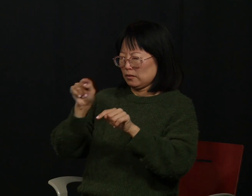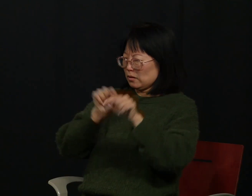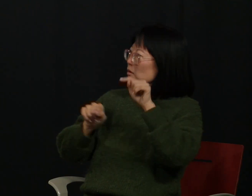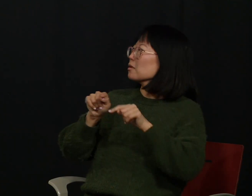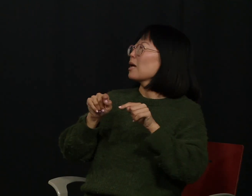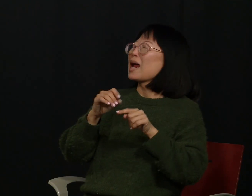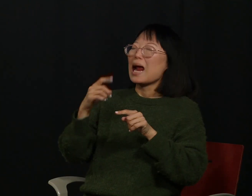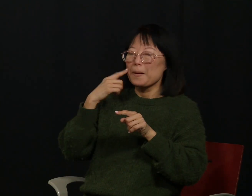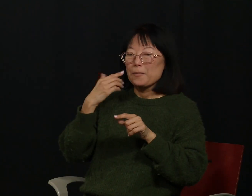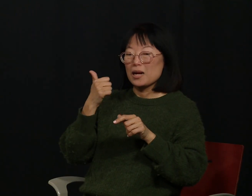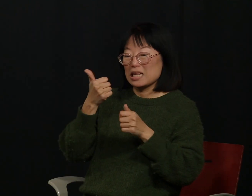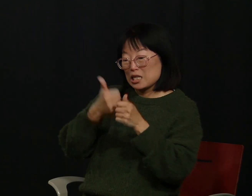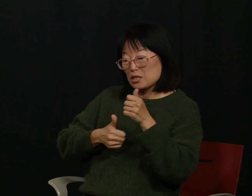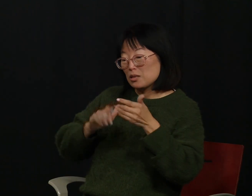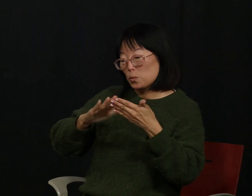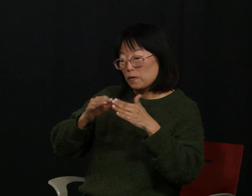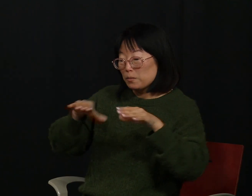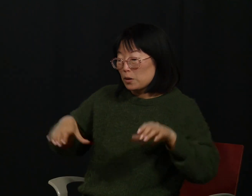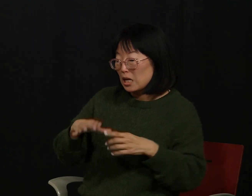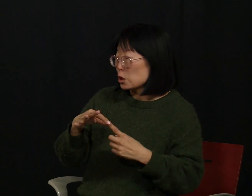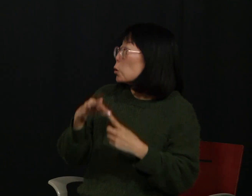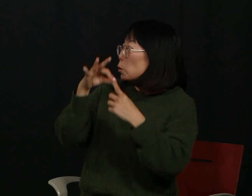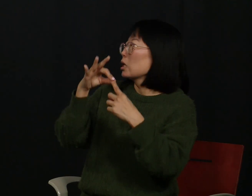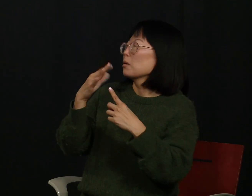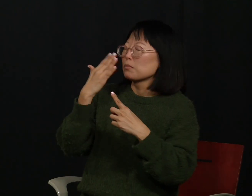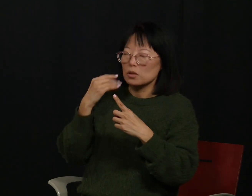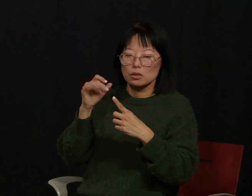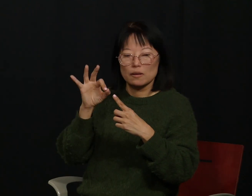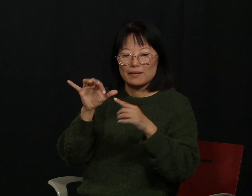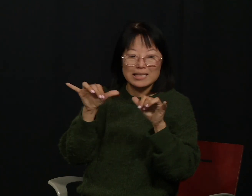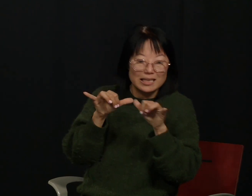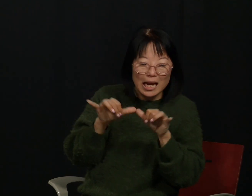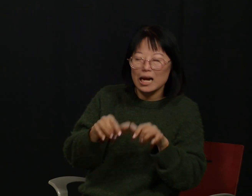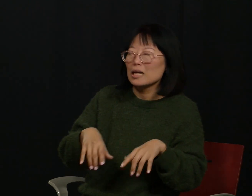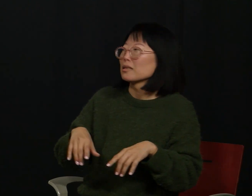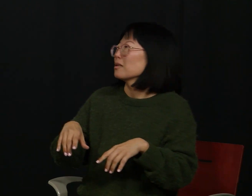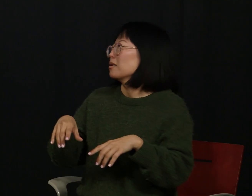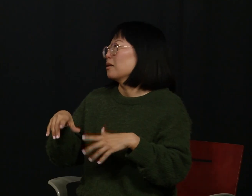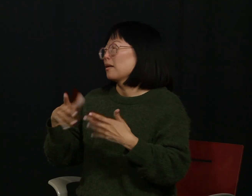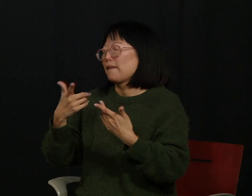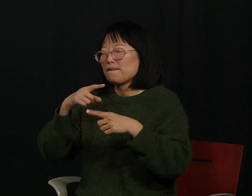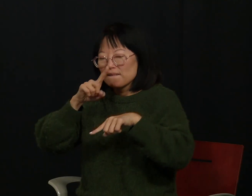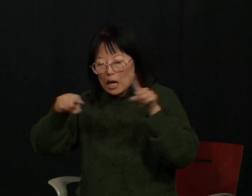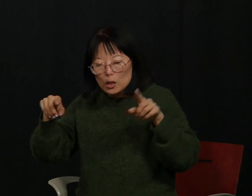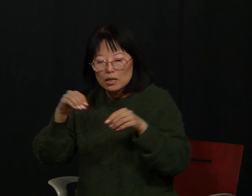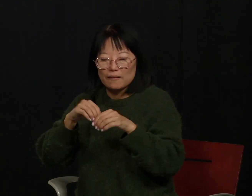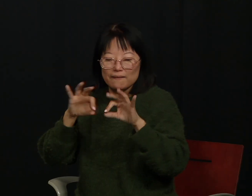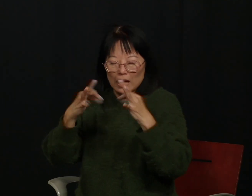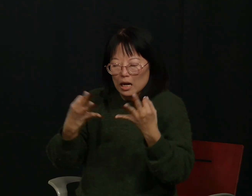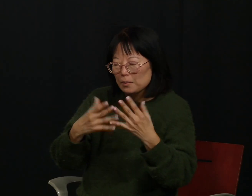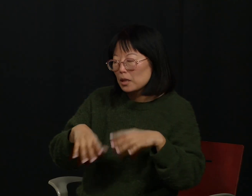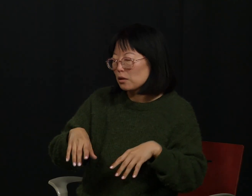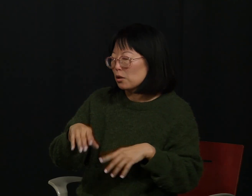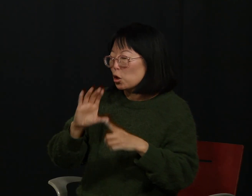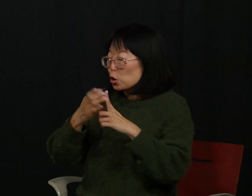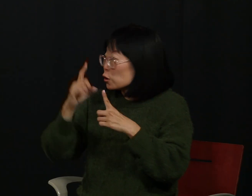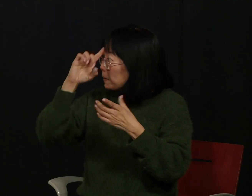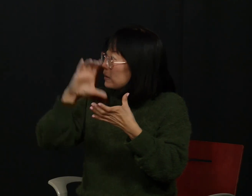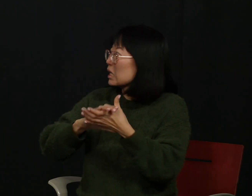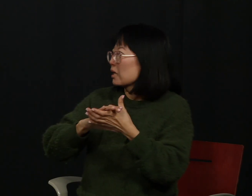goes everywhere else, because each community of practice is unique because of size, variety in family, cultural